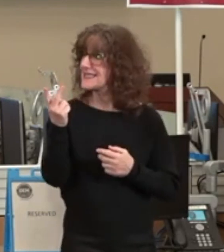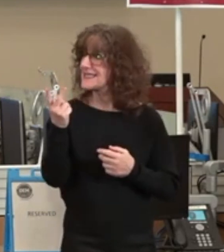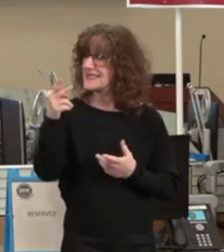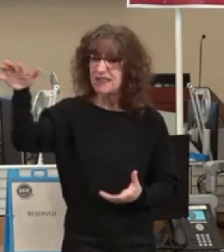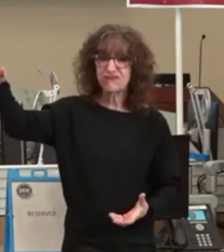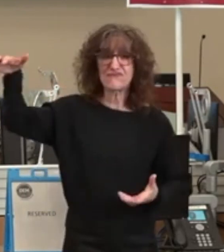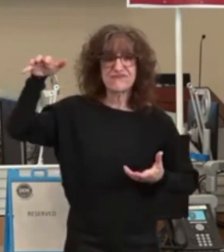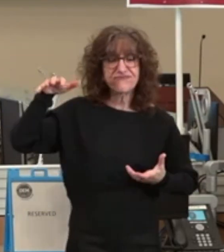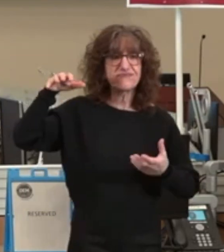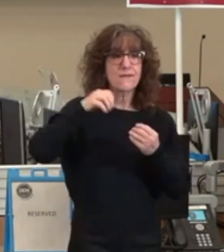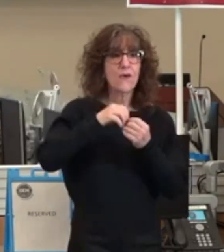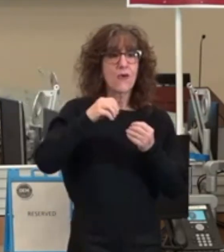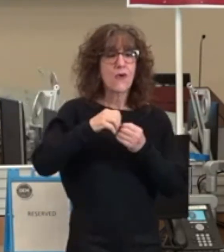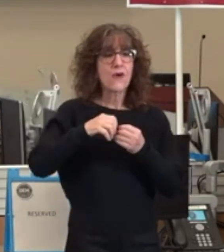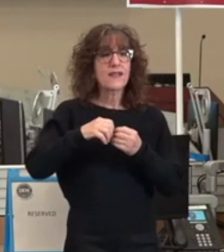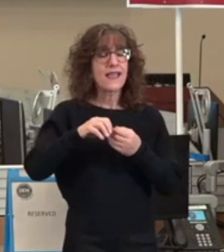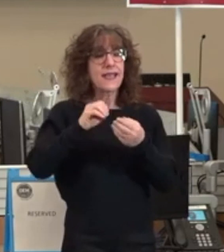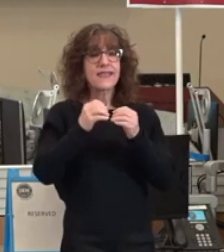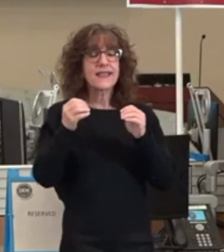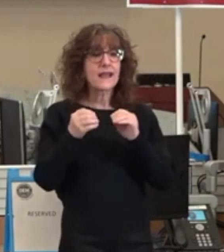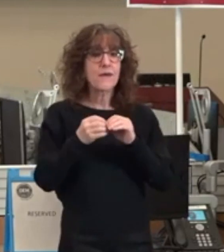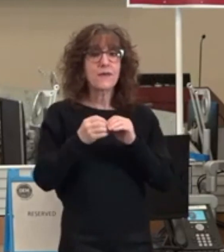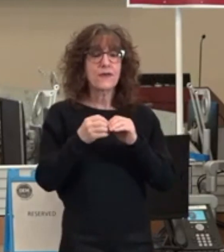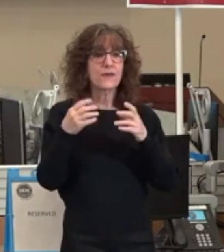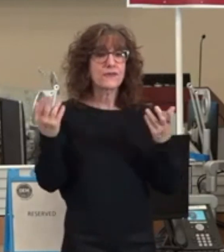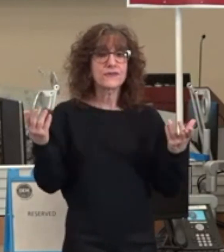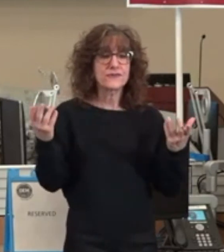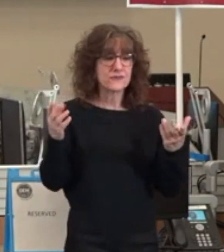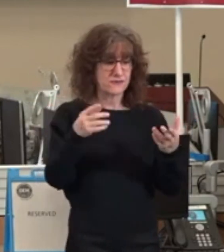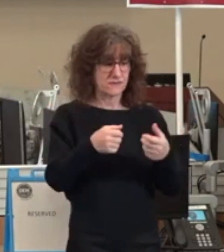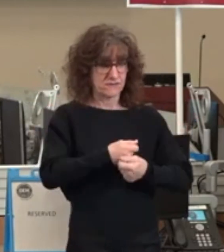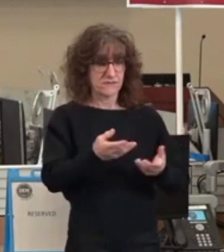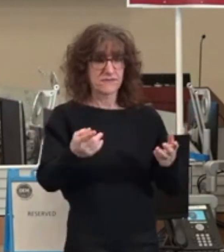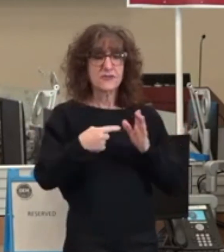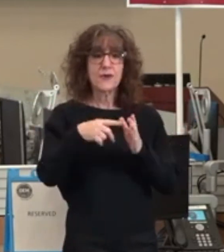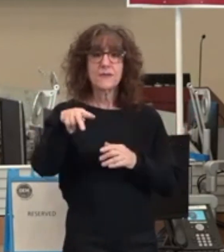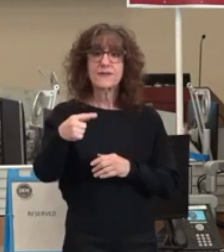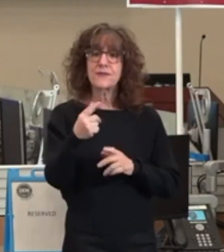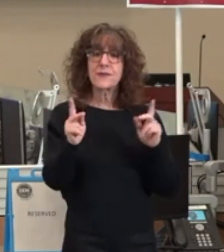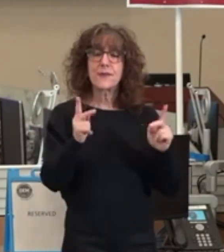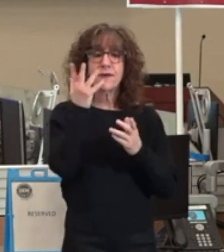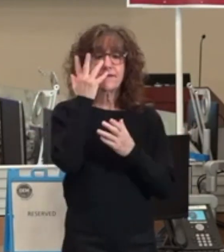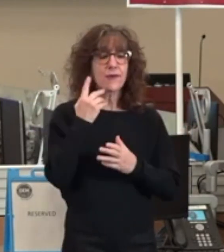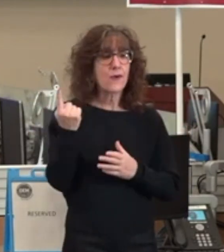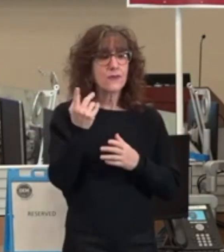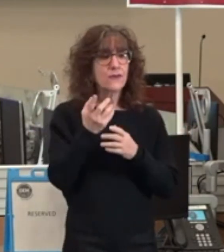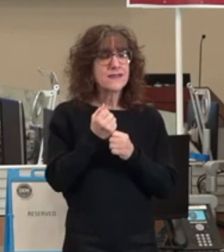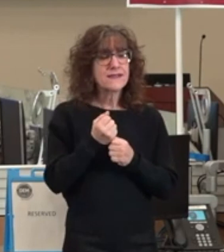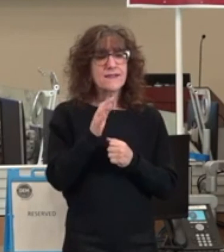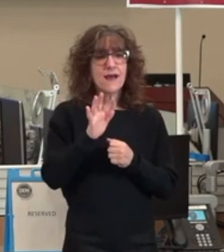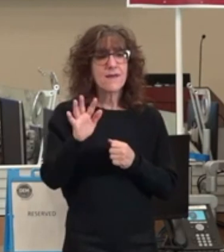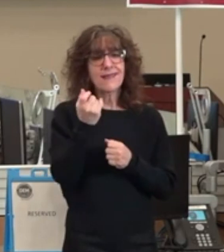supply increase. So, for example, the numbers were released, and they showed us that Prince Georgians, unfortunately, only received